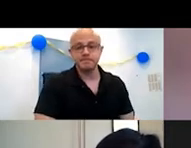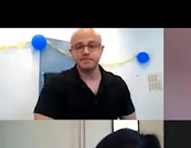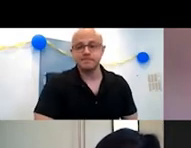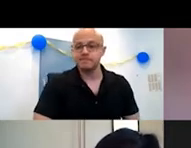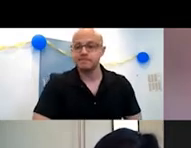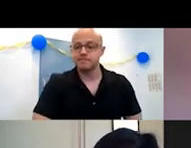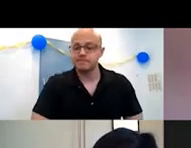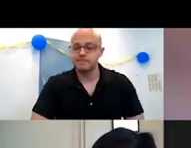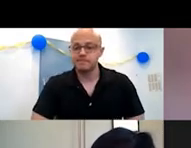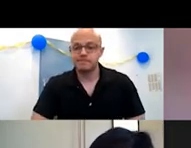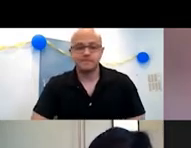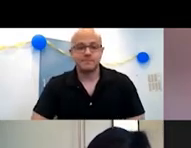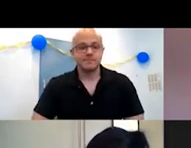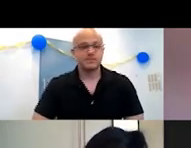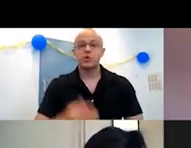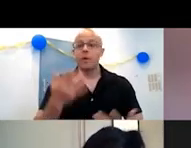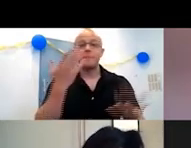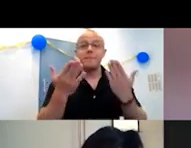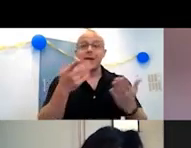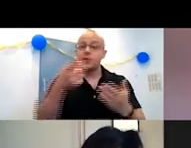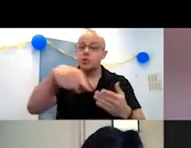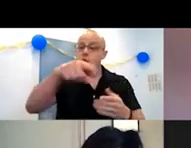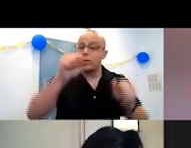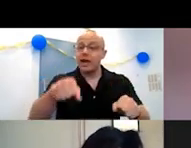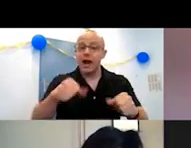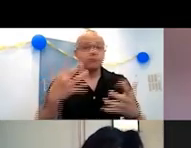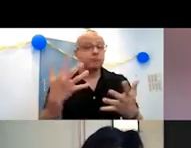receptive skills.